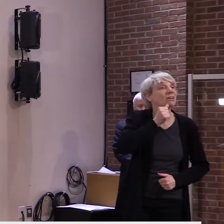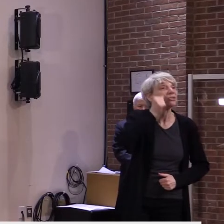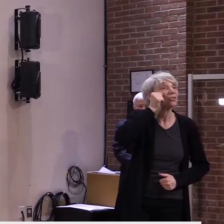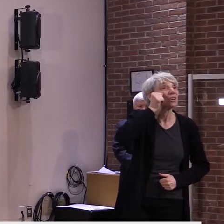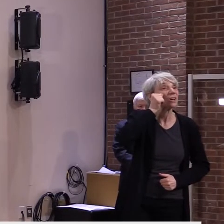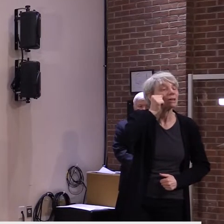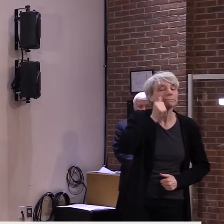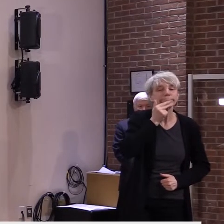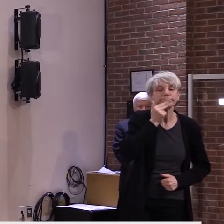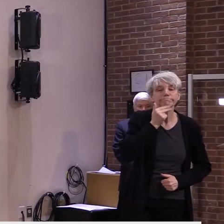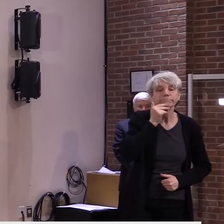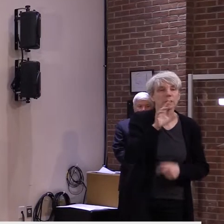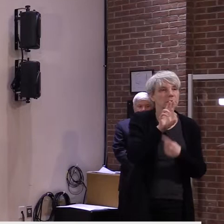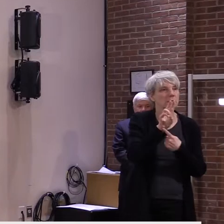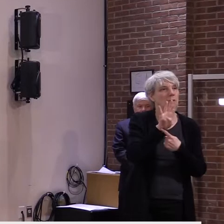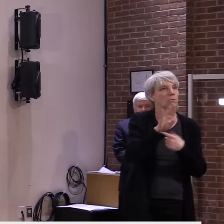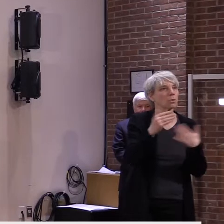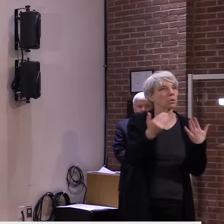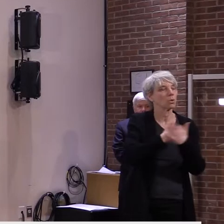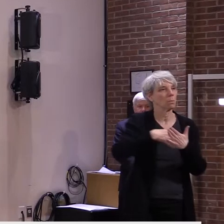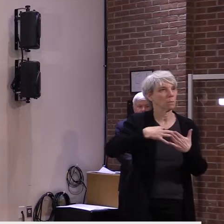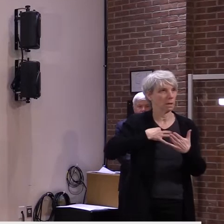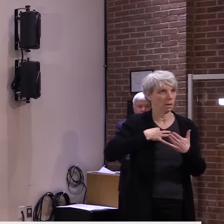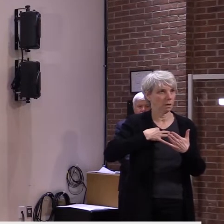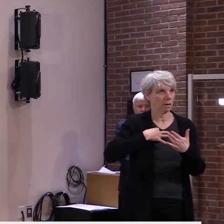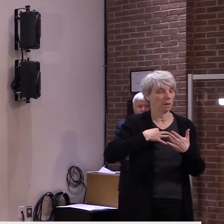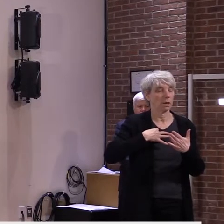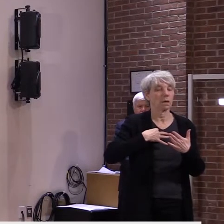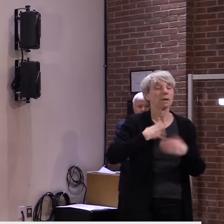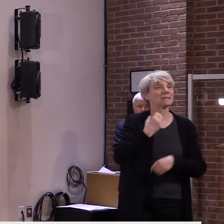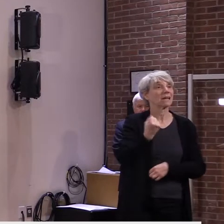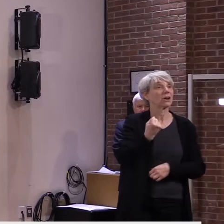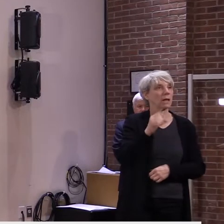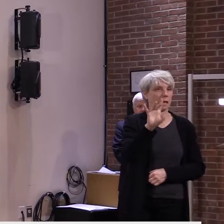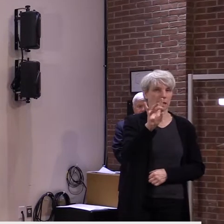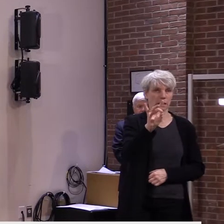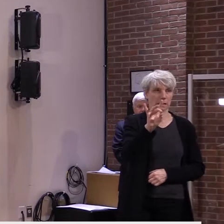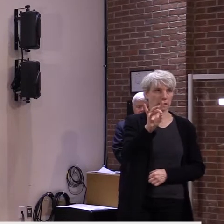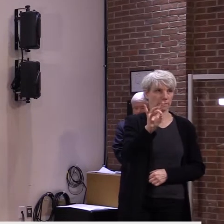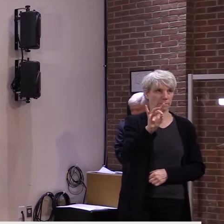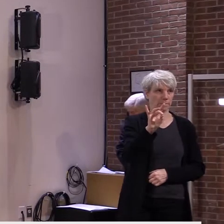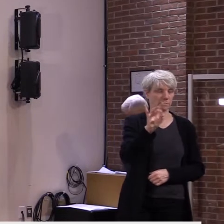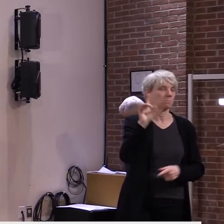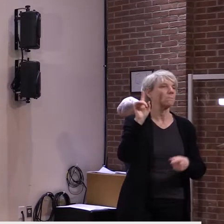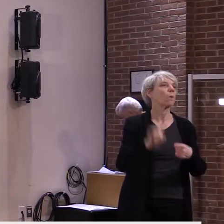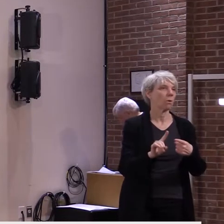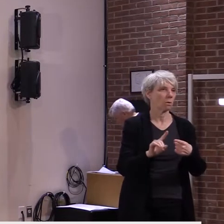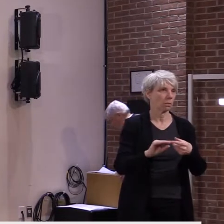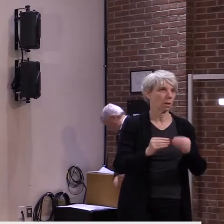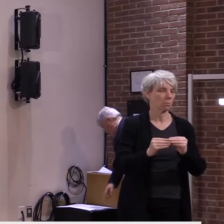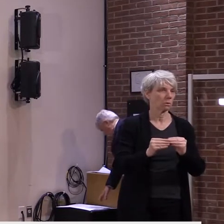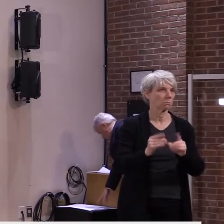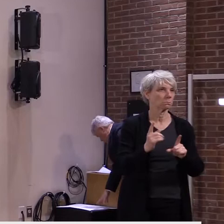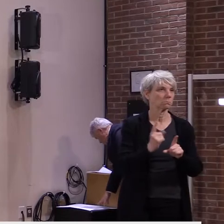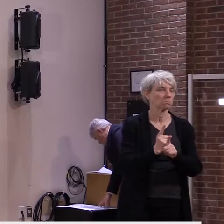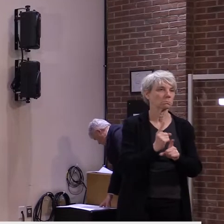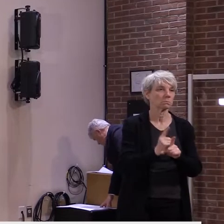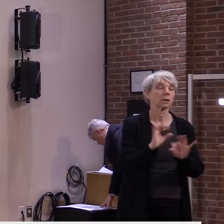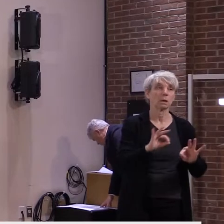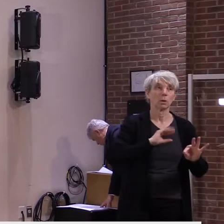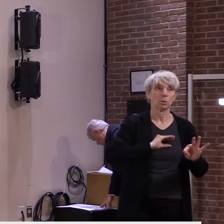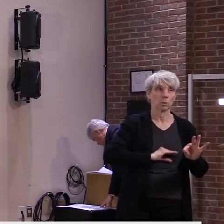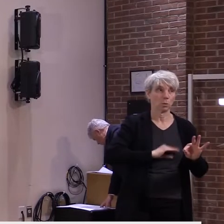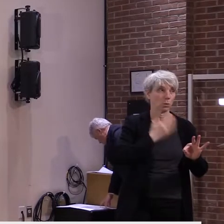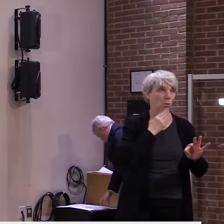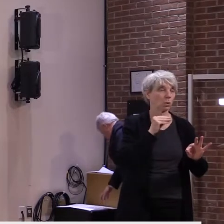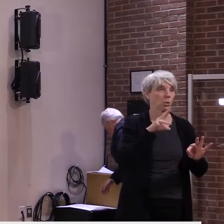only 64 claims. On Saturday, it was 8 claims. So again, that's really good for us